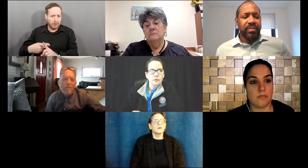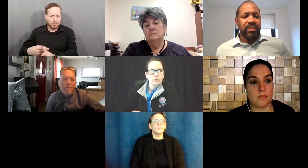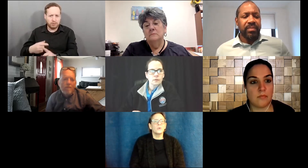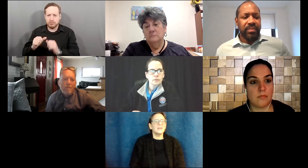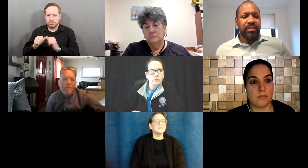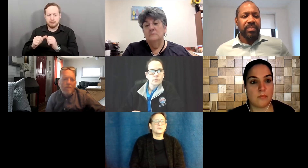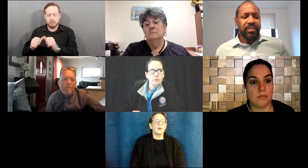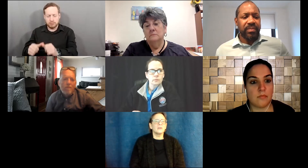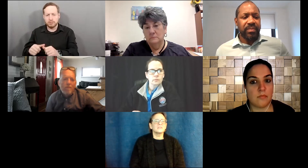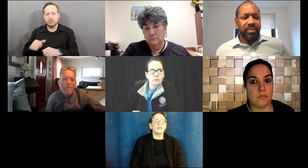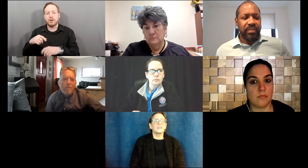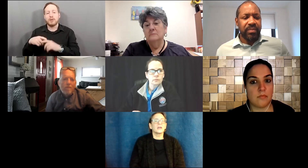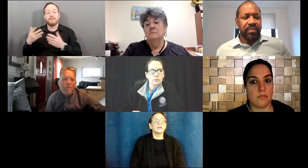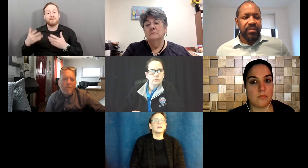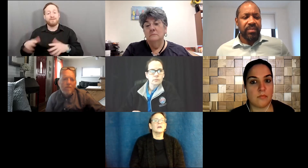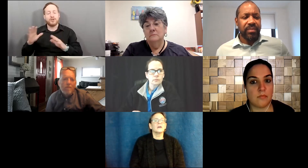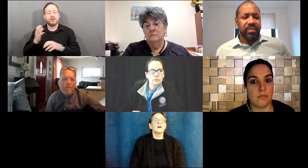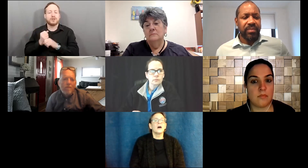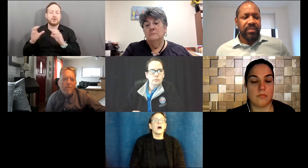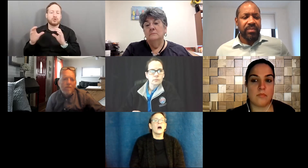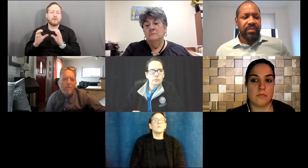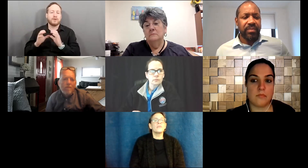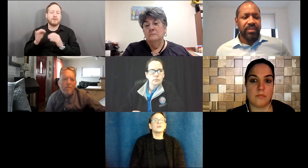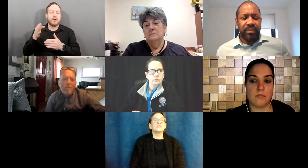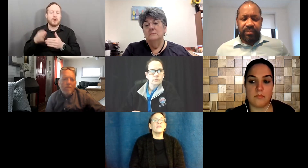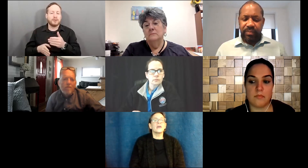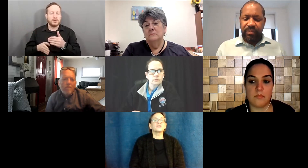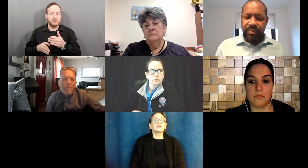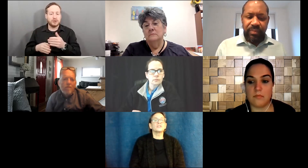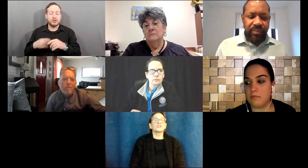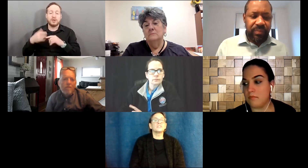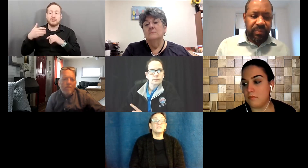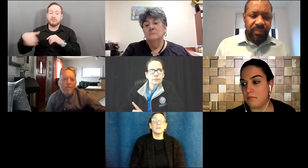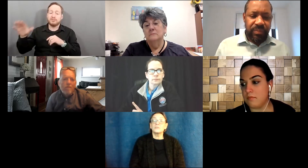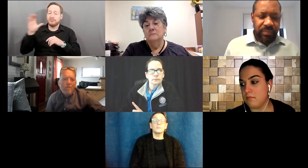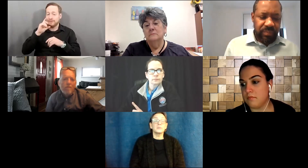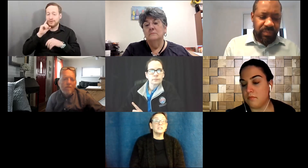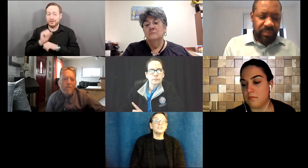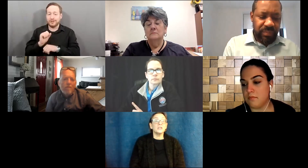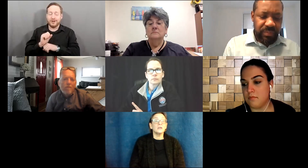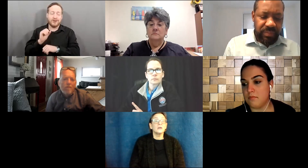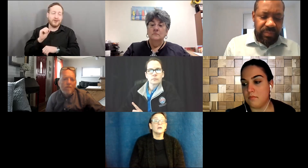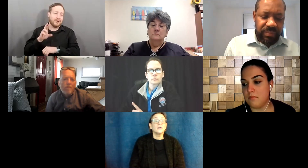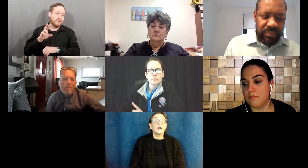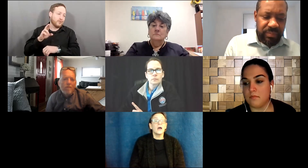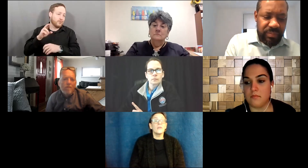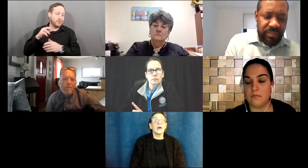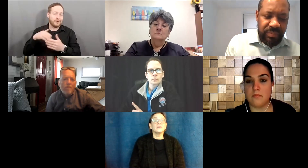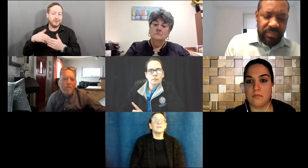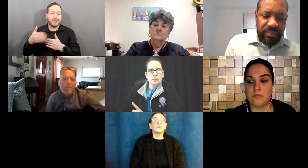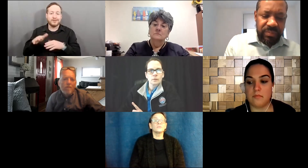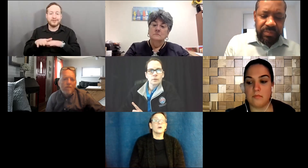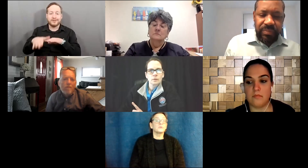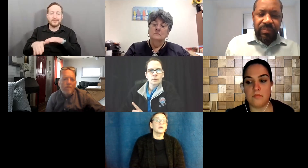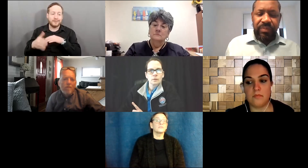for weeks or months, I think. And when they're done, they actually get a certificate of completion. And that,